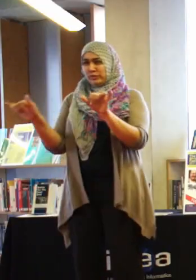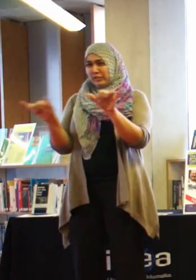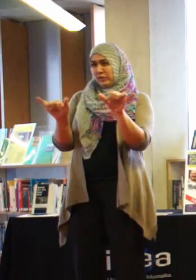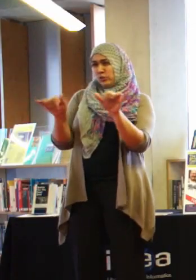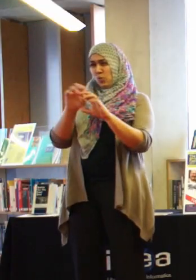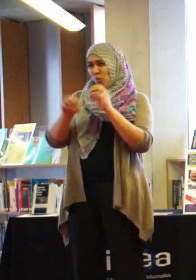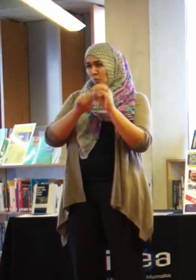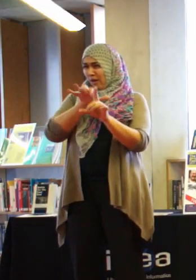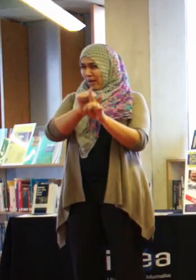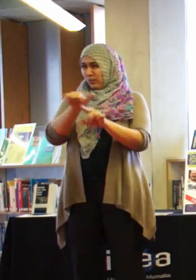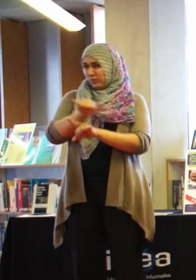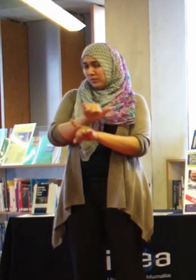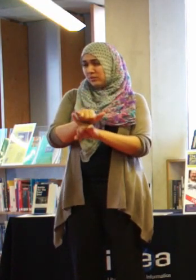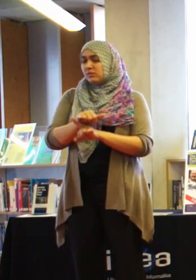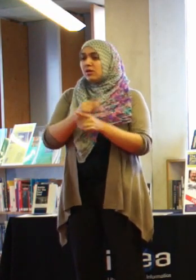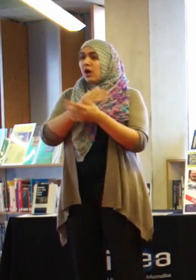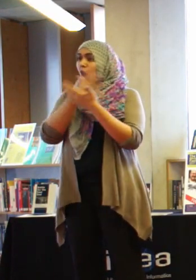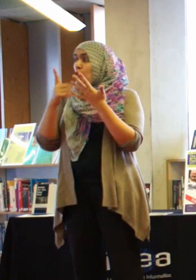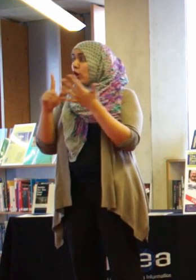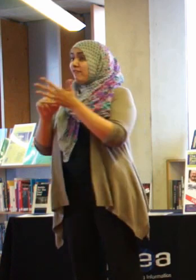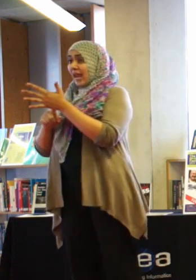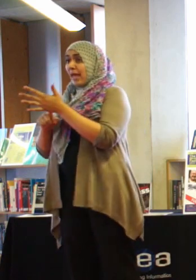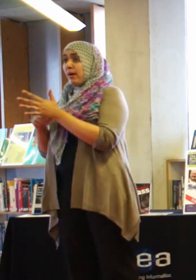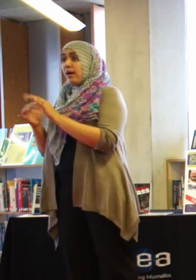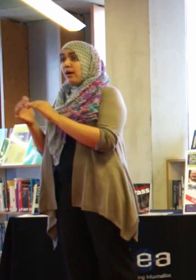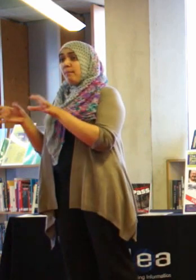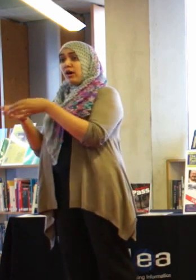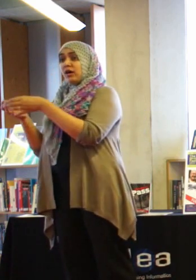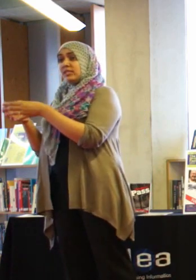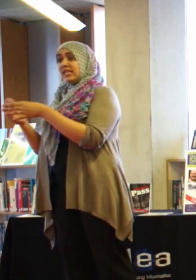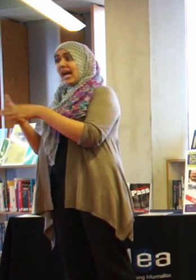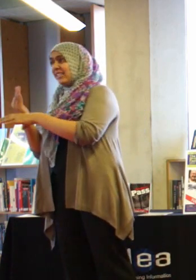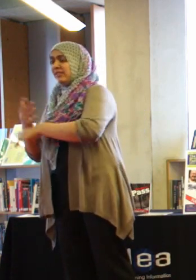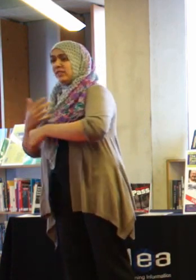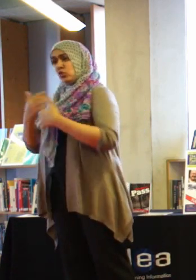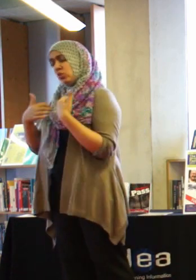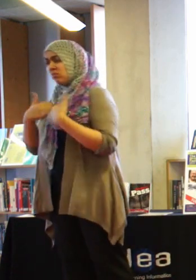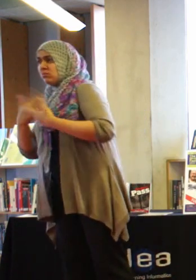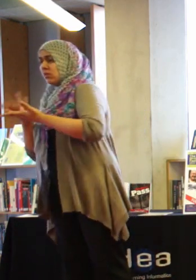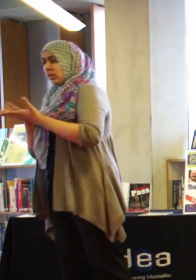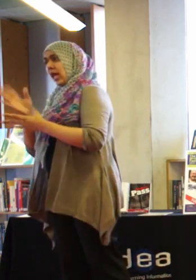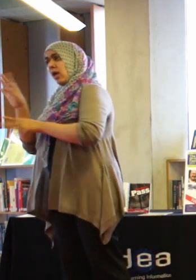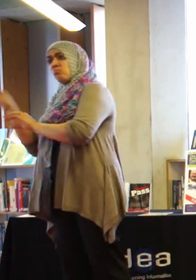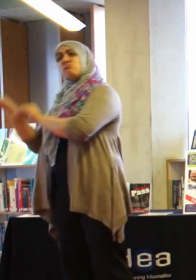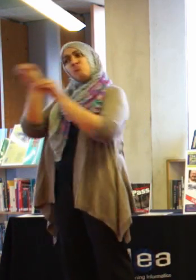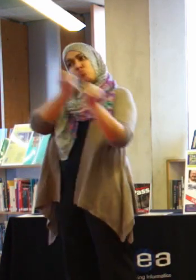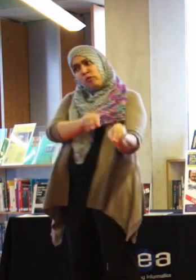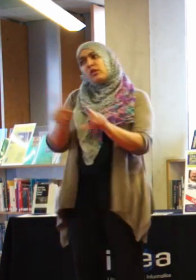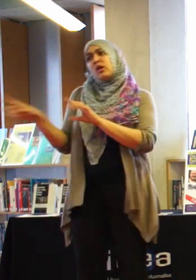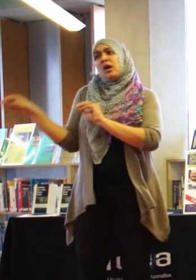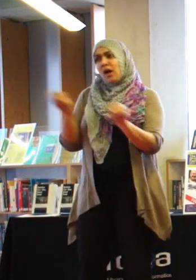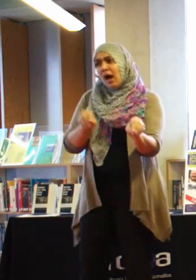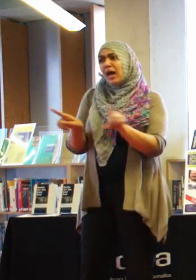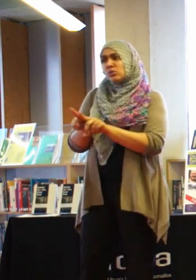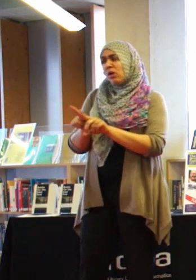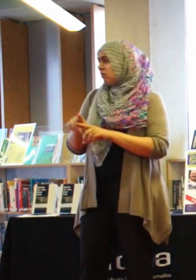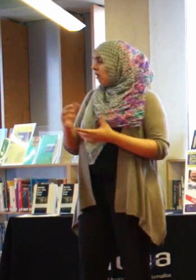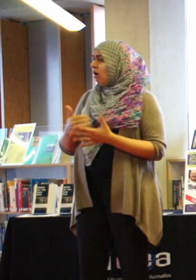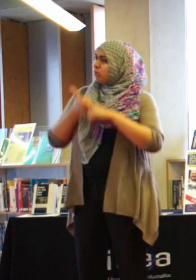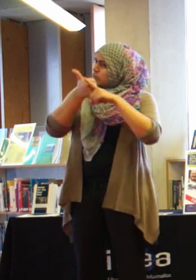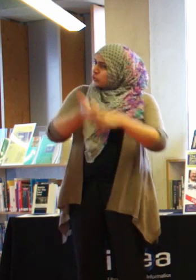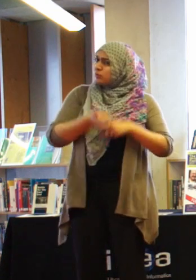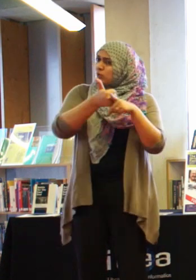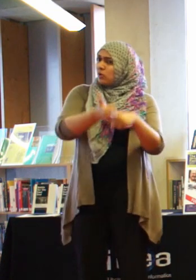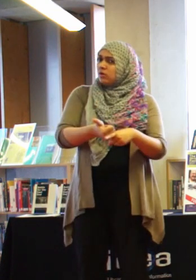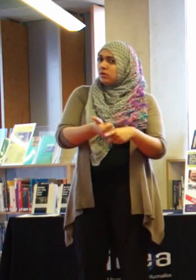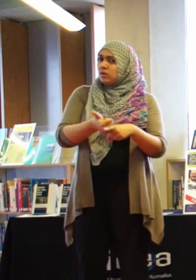independent Labour Party activists followed him there as well. But there was something very chilling and very menacing about the